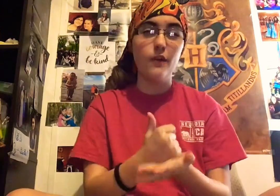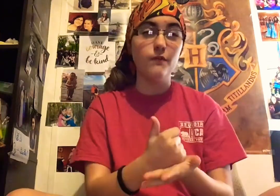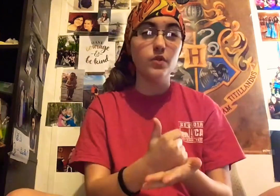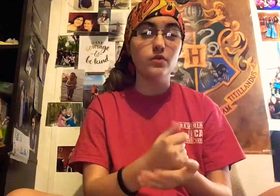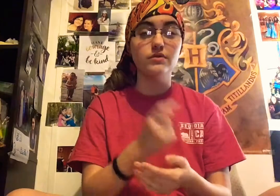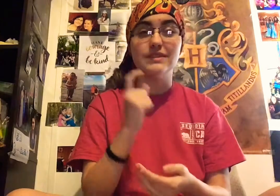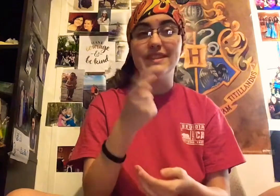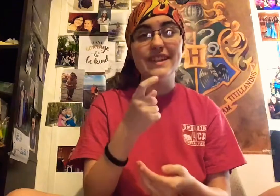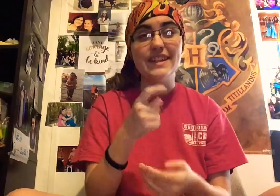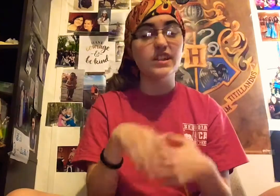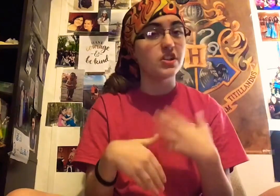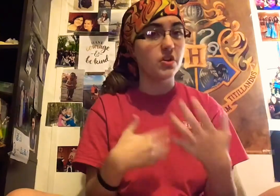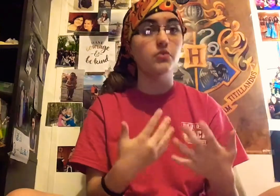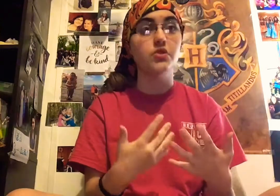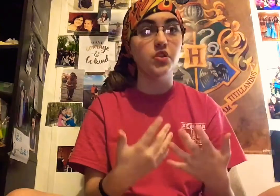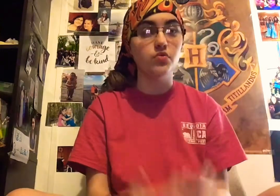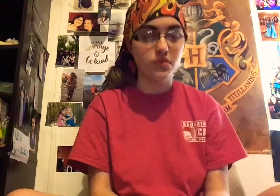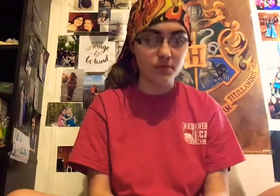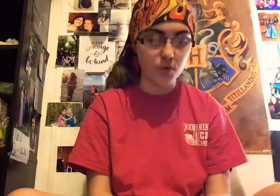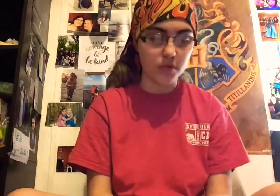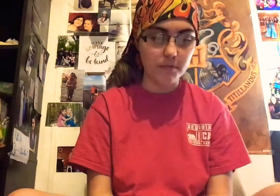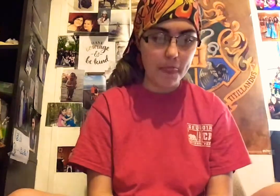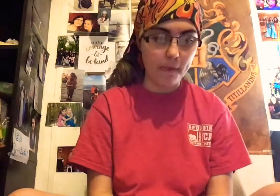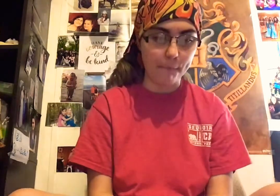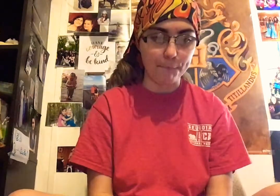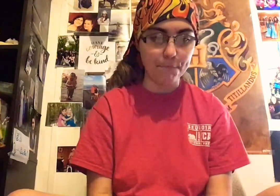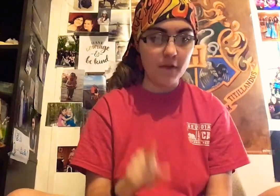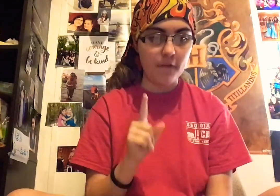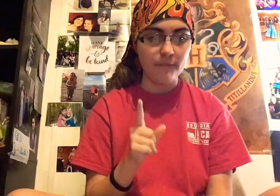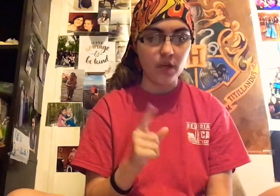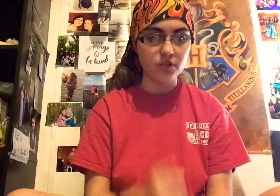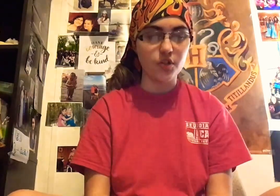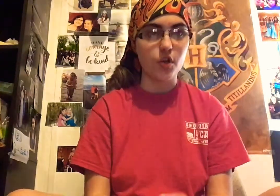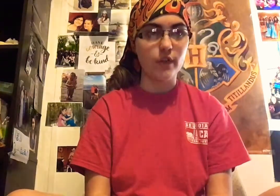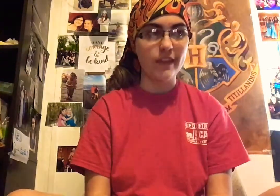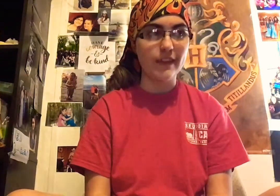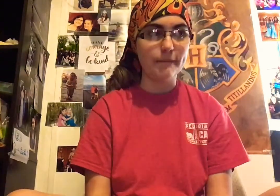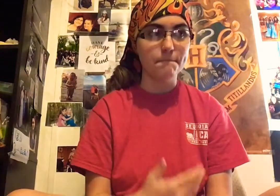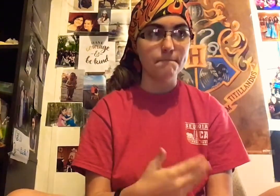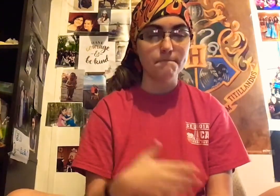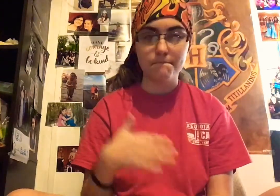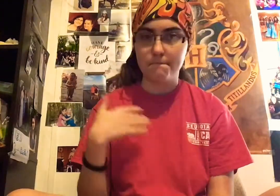helpful, needed, used more. Okay. First are the,